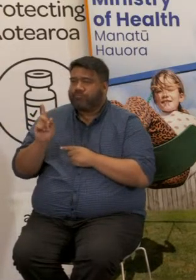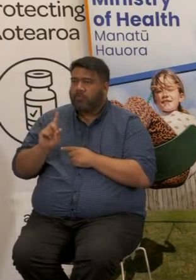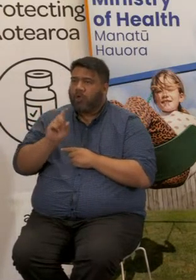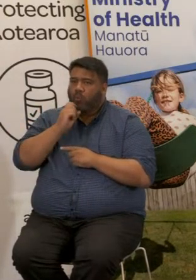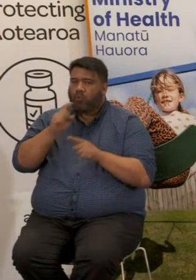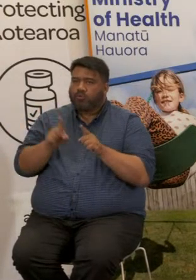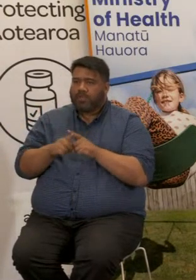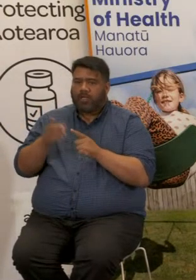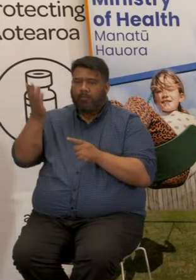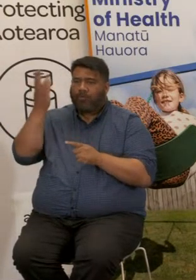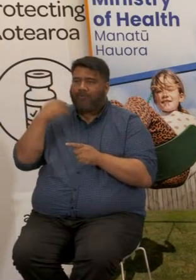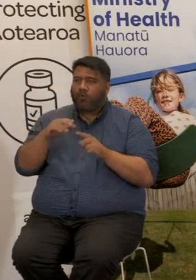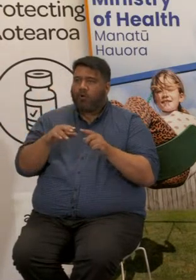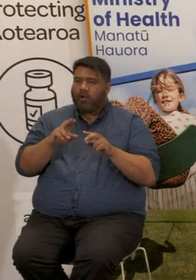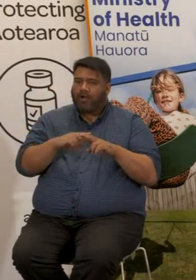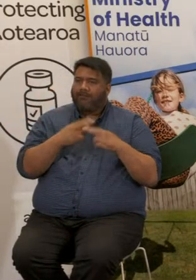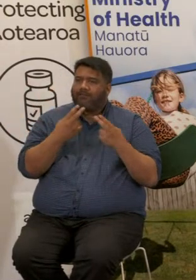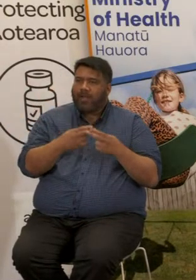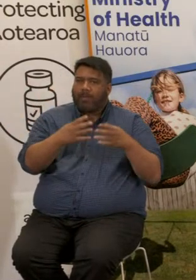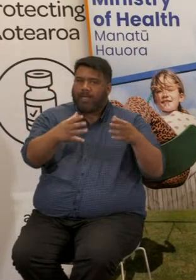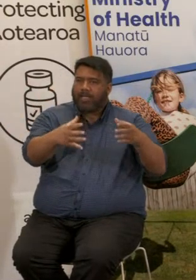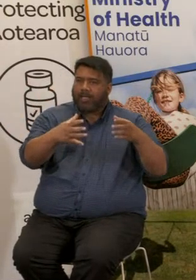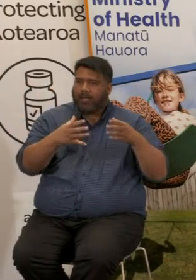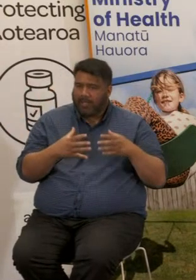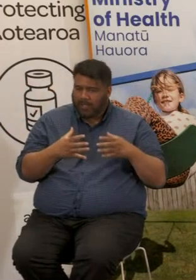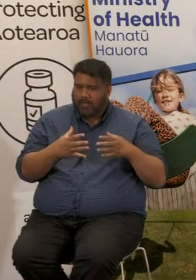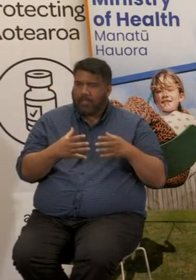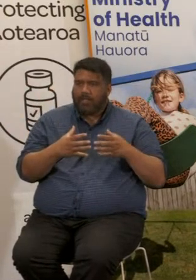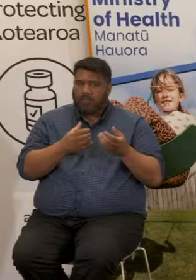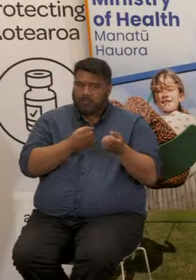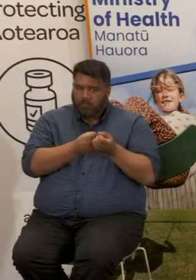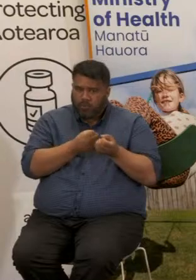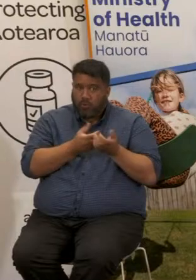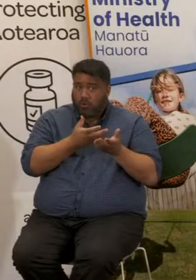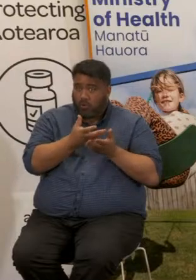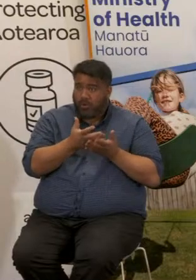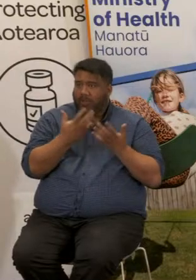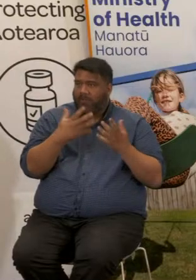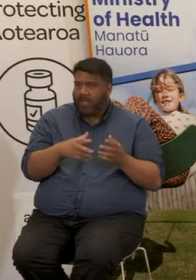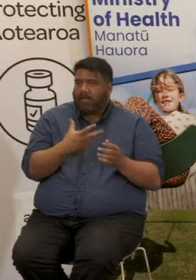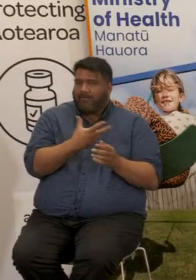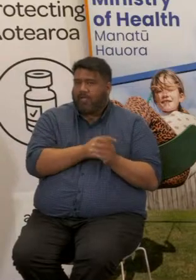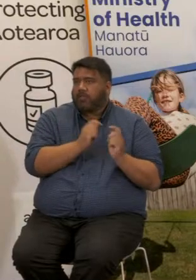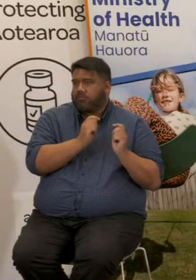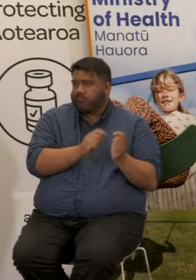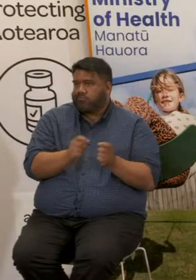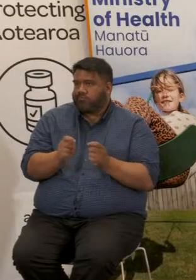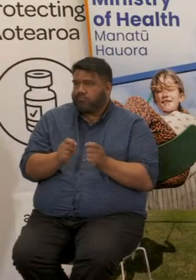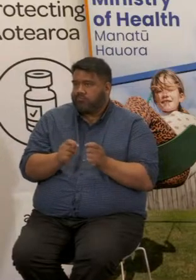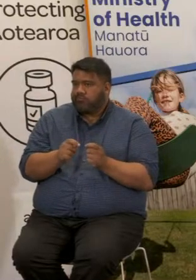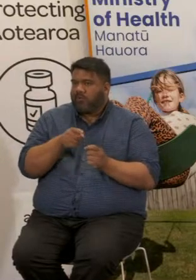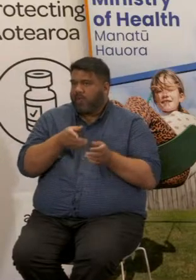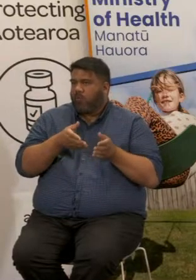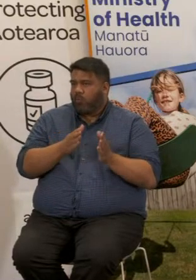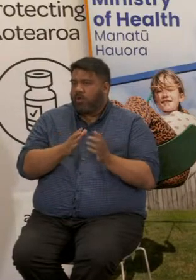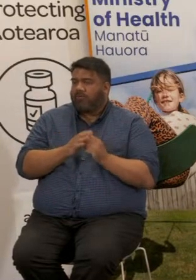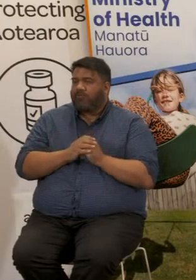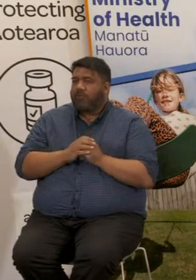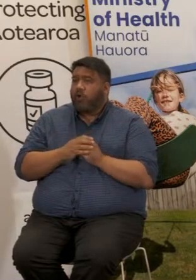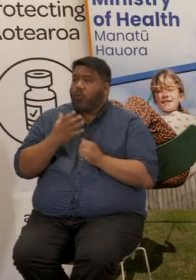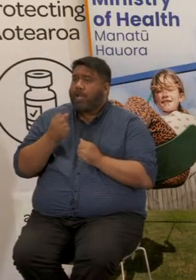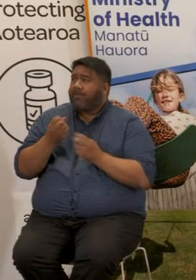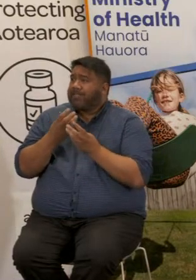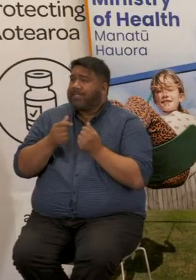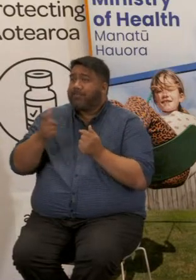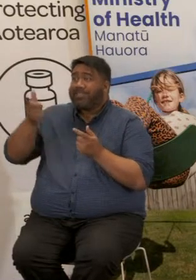whānau, and that's what they're planning for. We have a number of keen teachers, some of them my